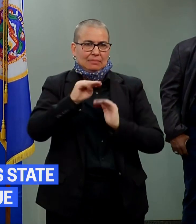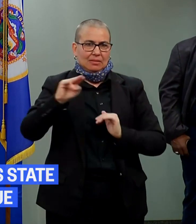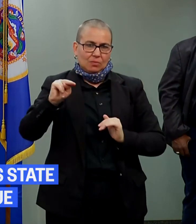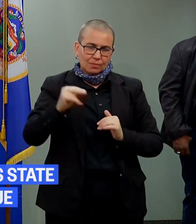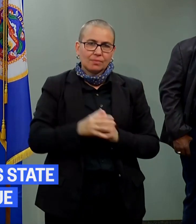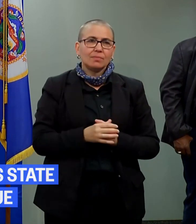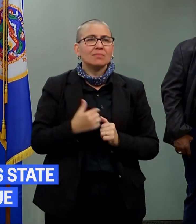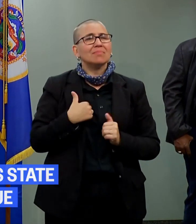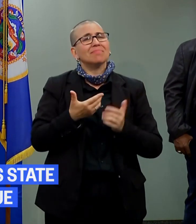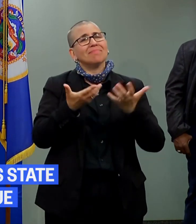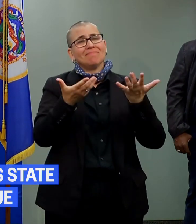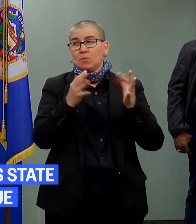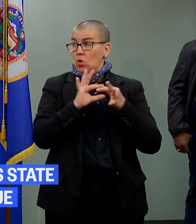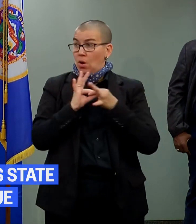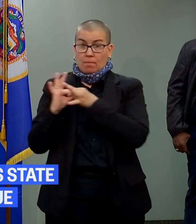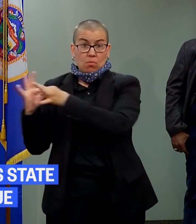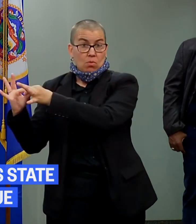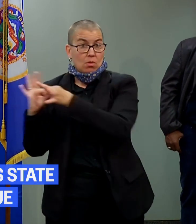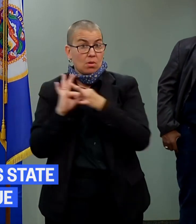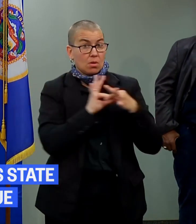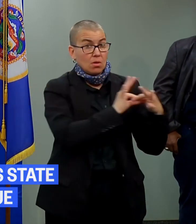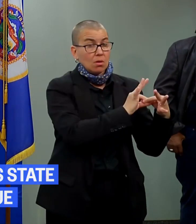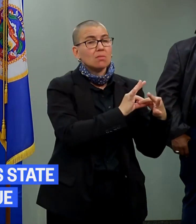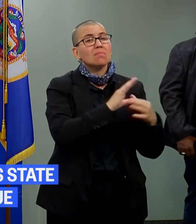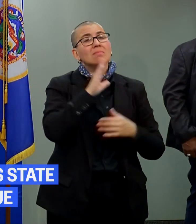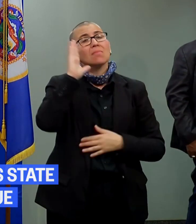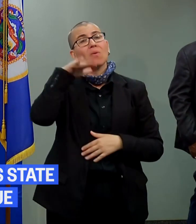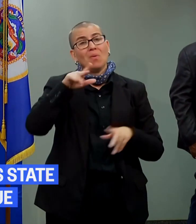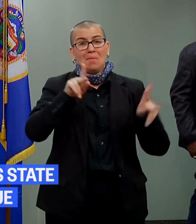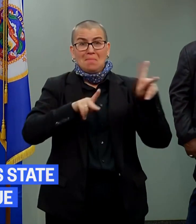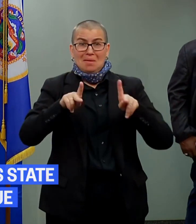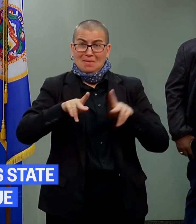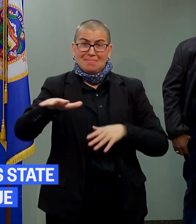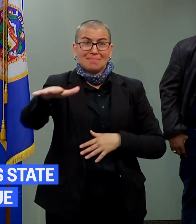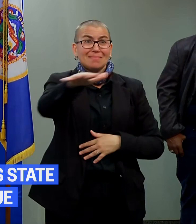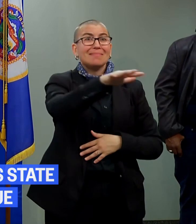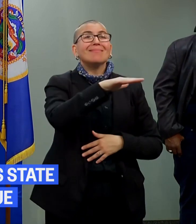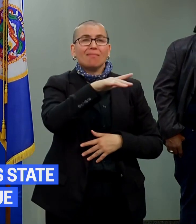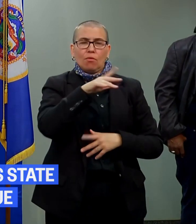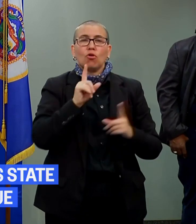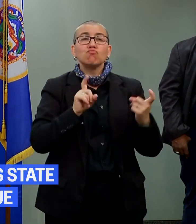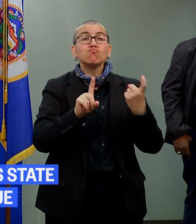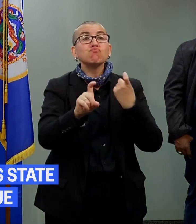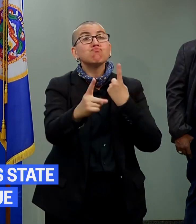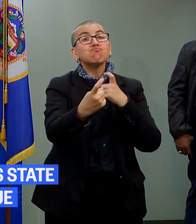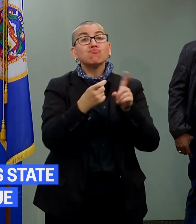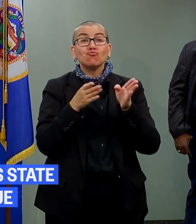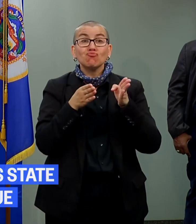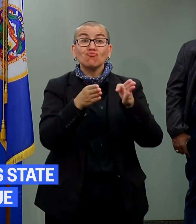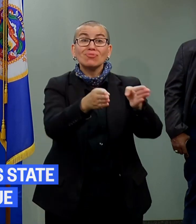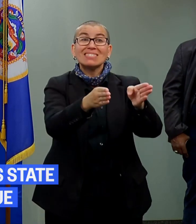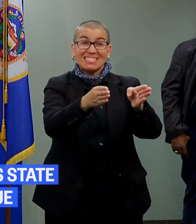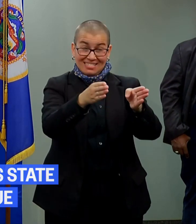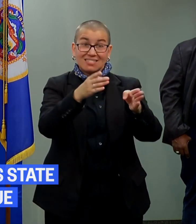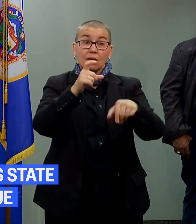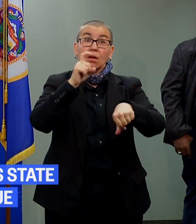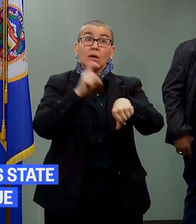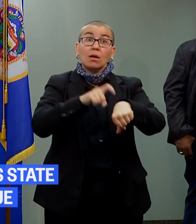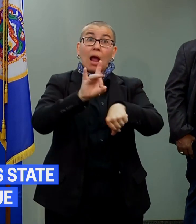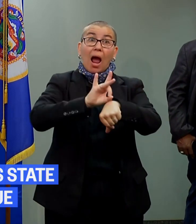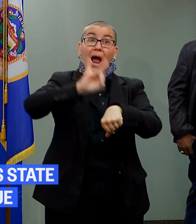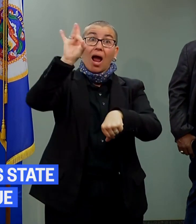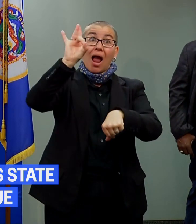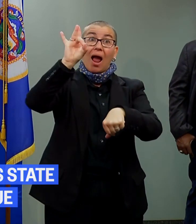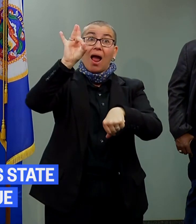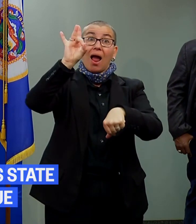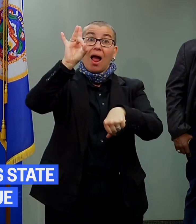do know that there will be people that were on the streets last night after the curfew that are there because they are